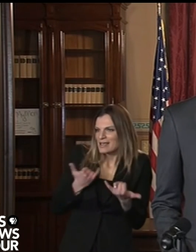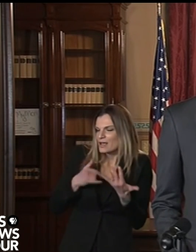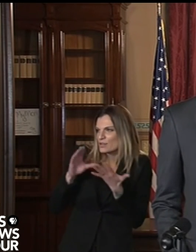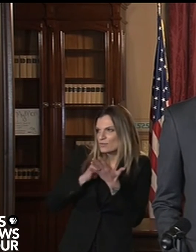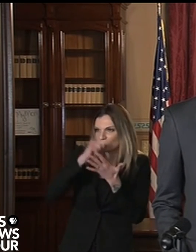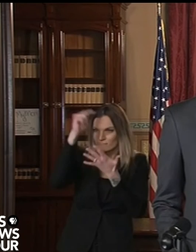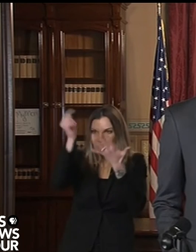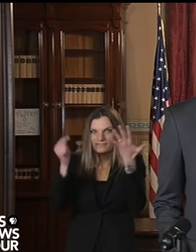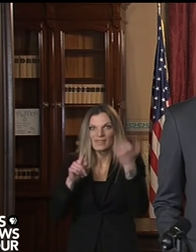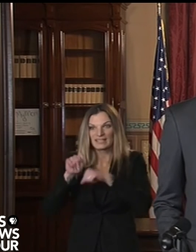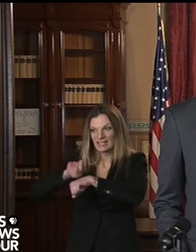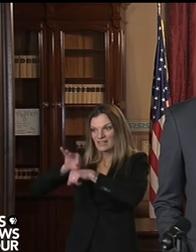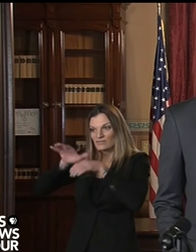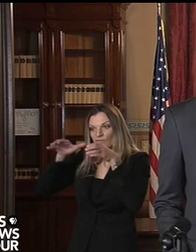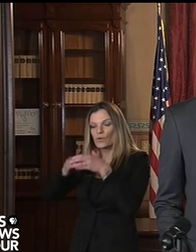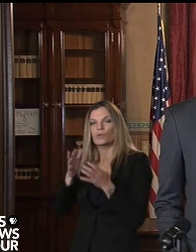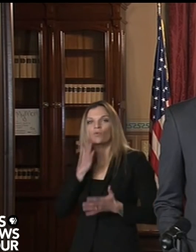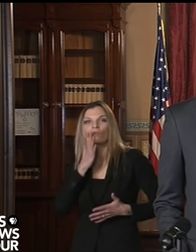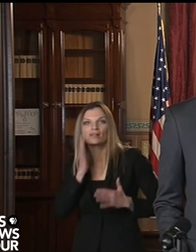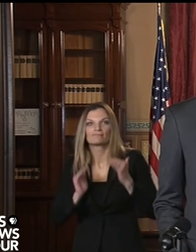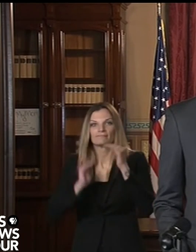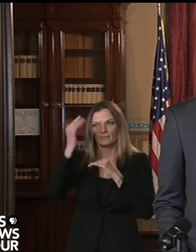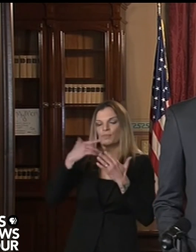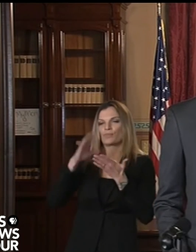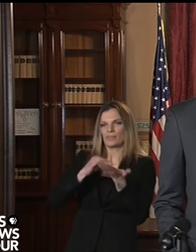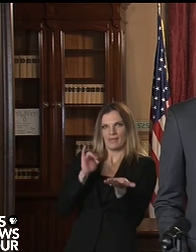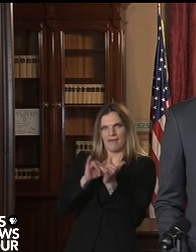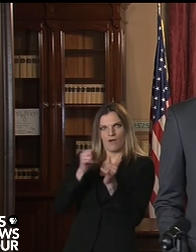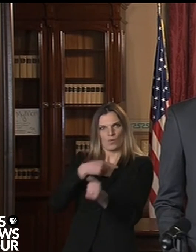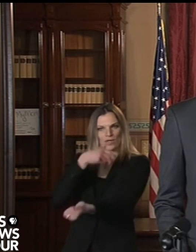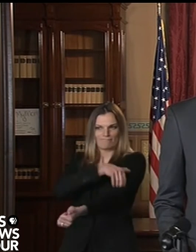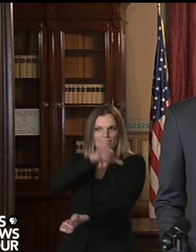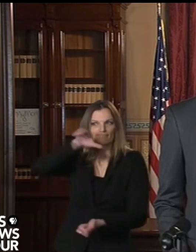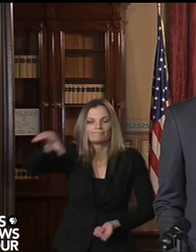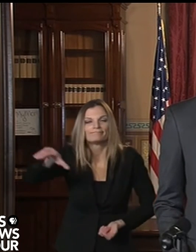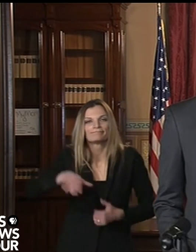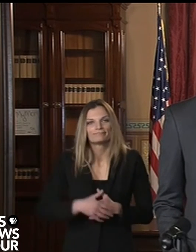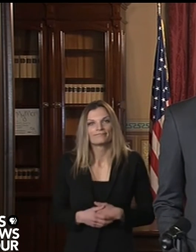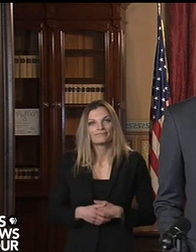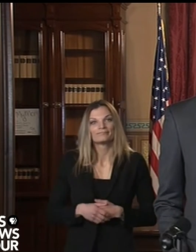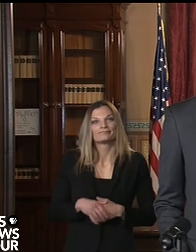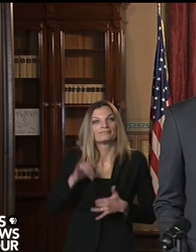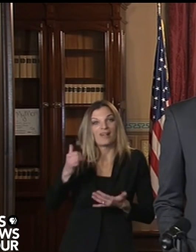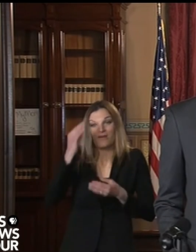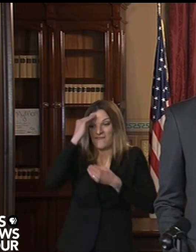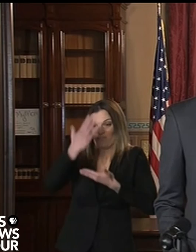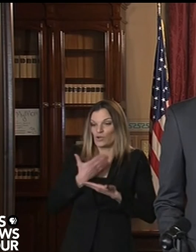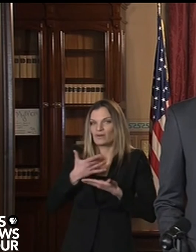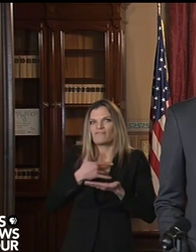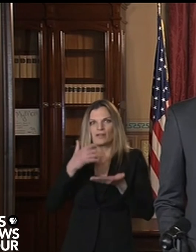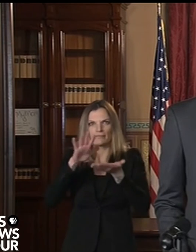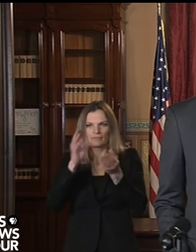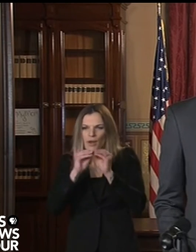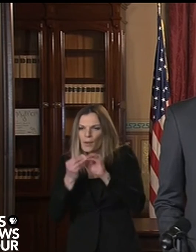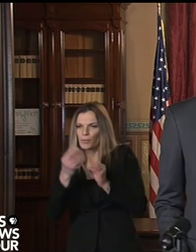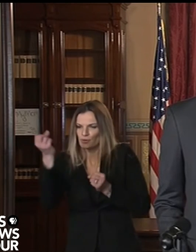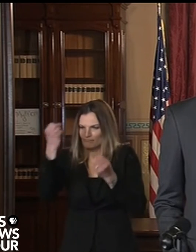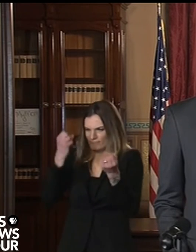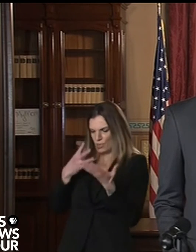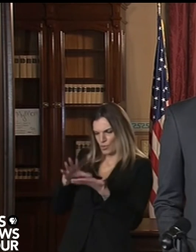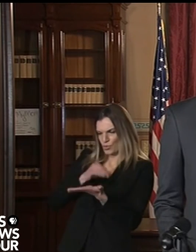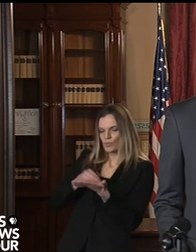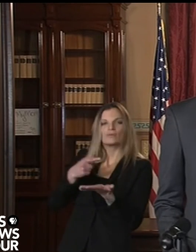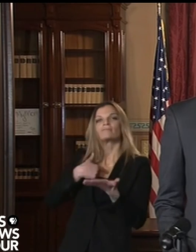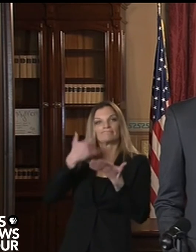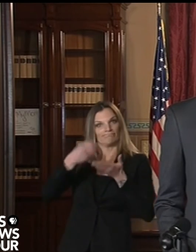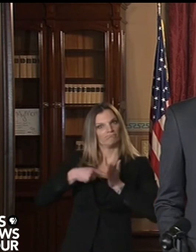state and national response to COVID-19 going forward. We are making these data and learnings public so that leaders